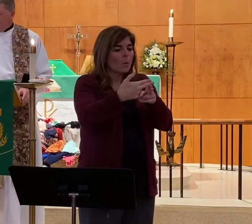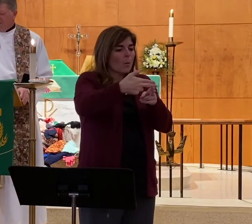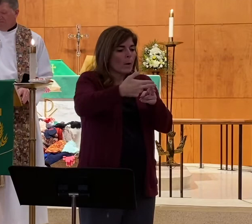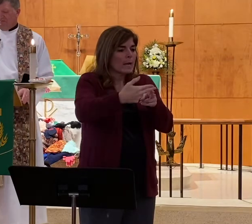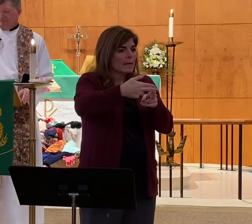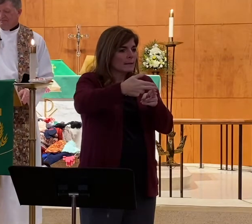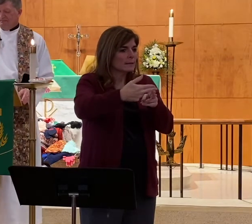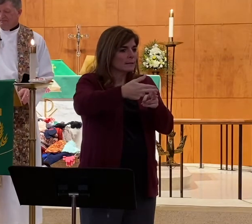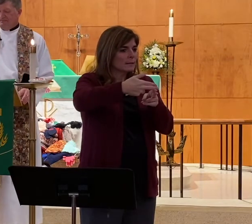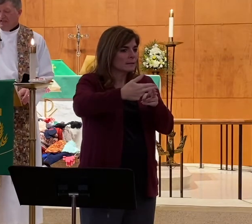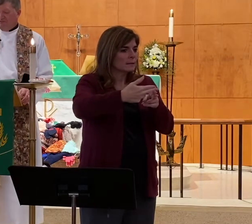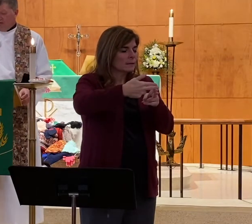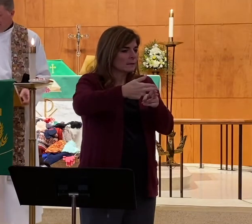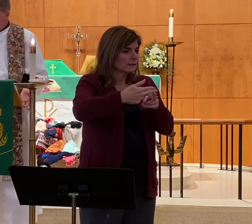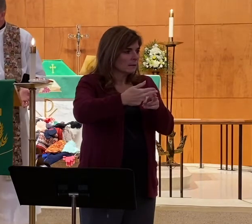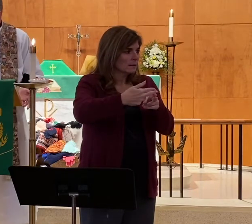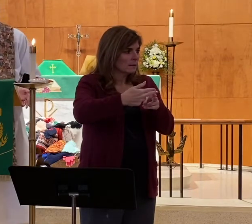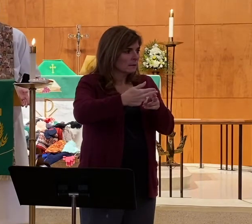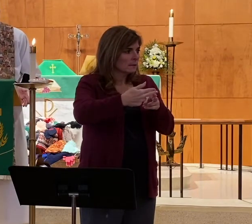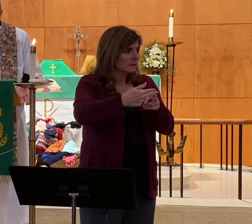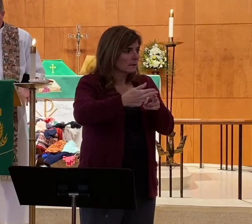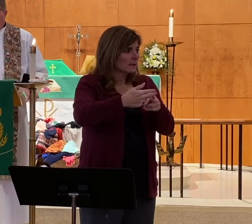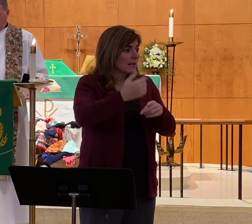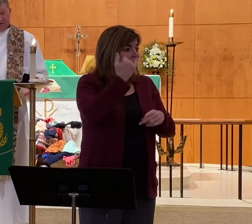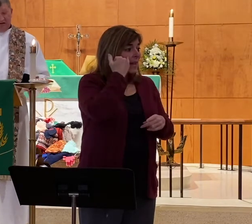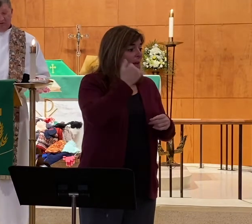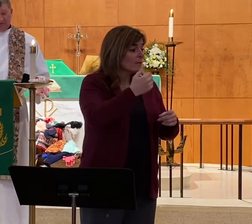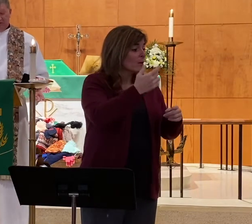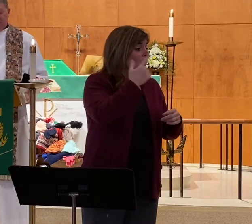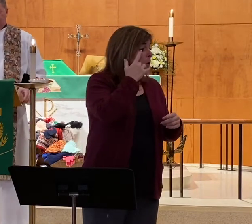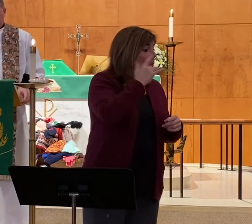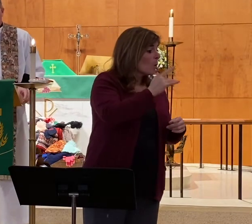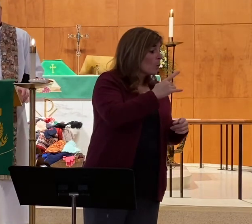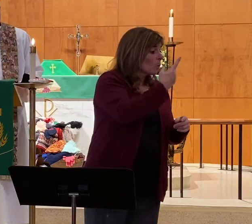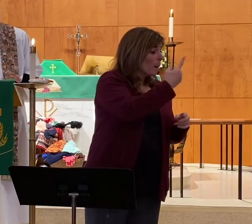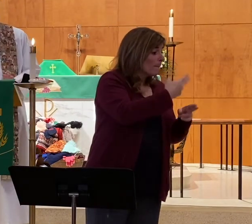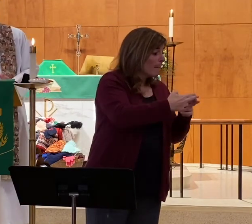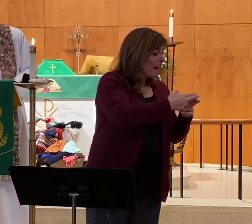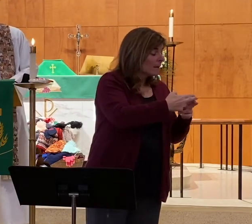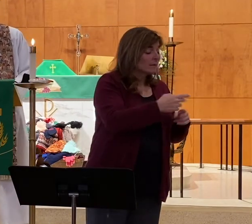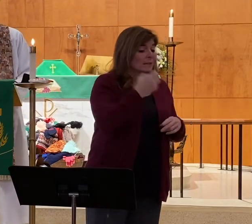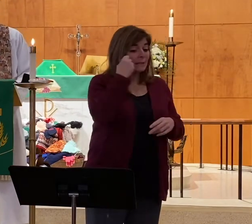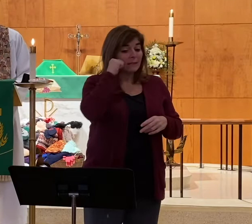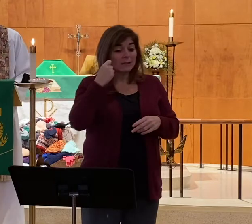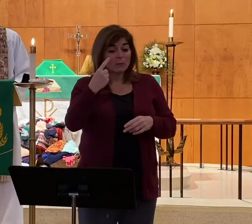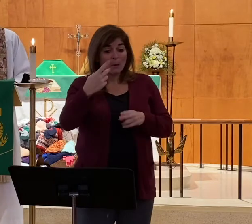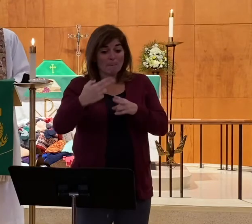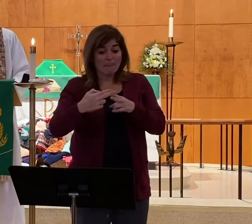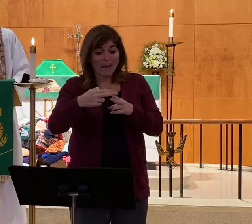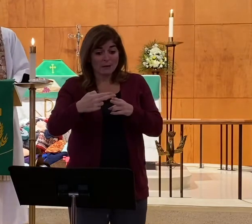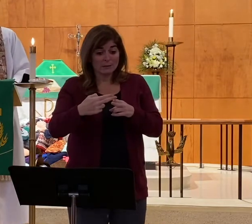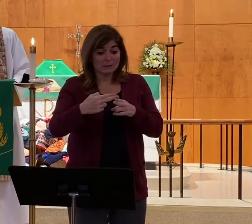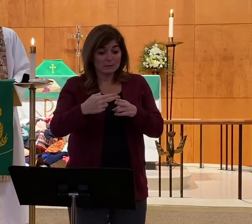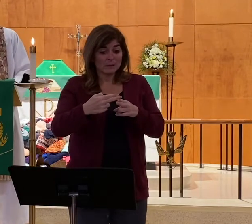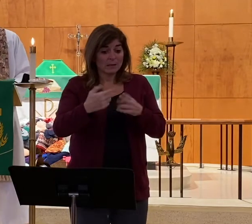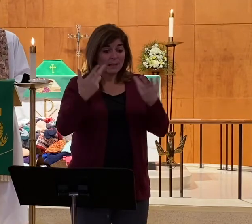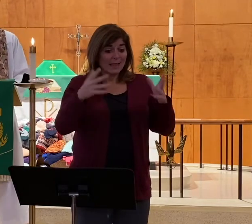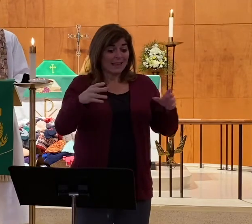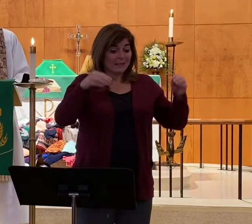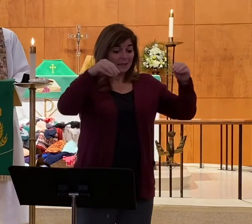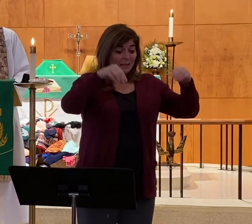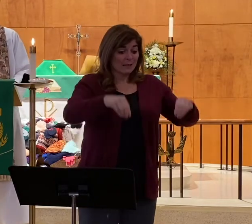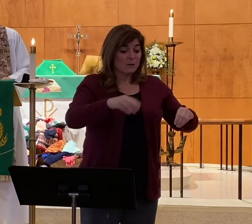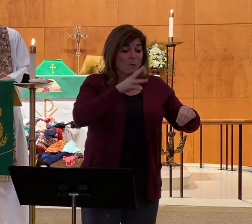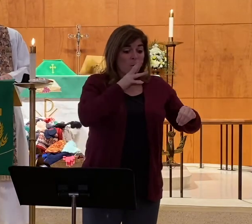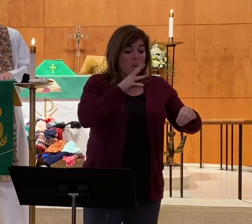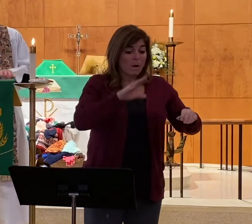volume. If he had 1 pound of gold and 1 pound of silver, and then submerged them in water, the silver would